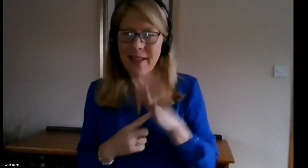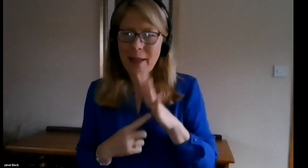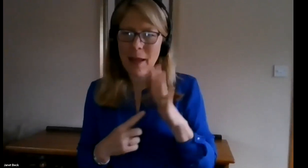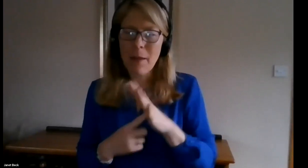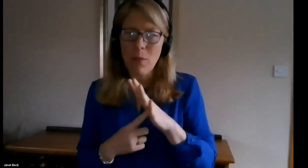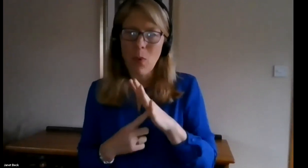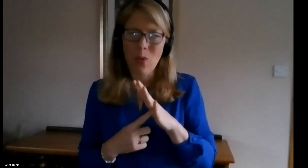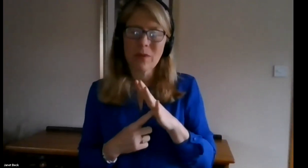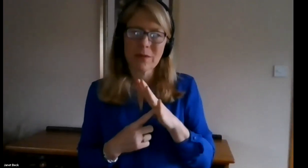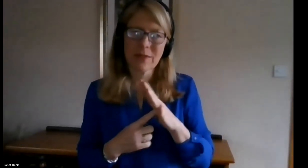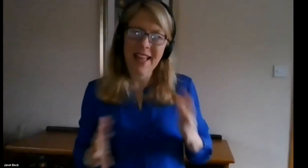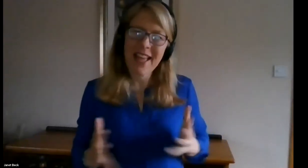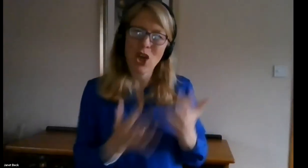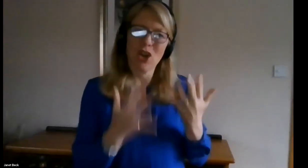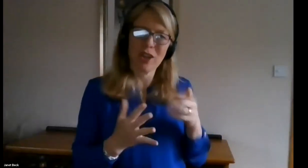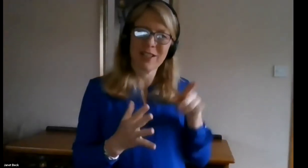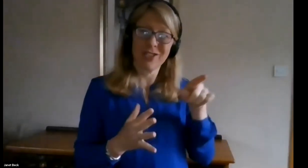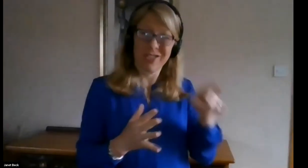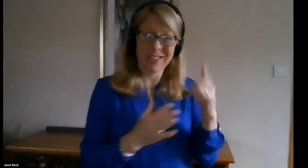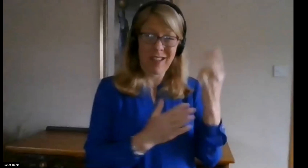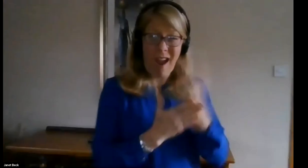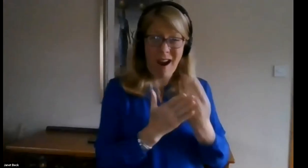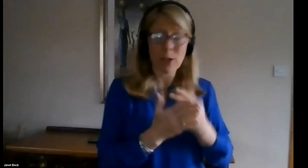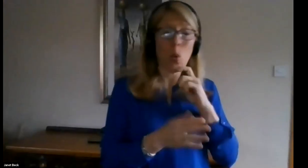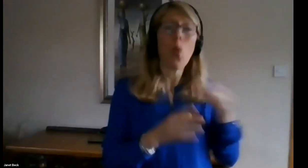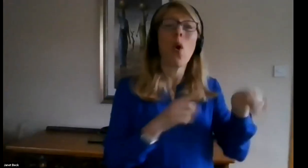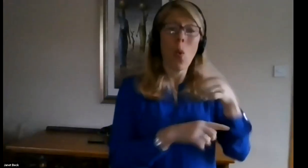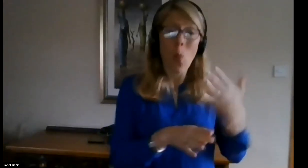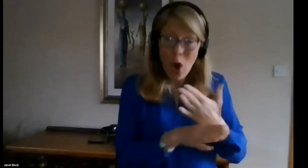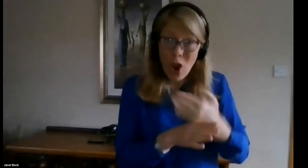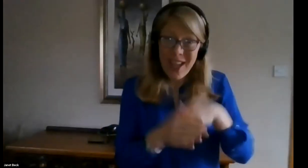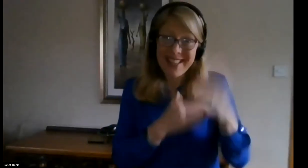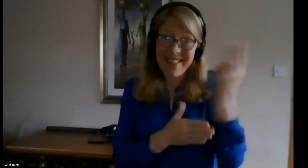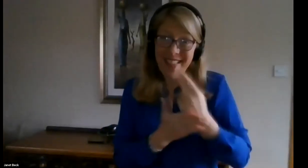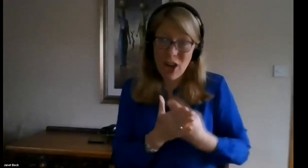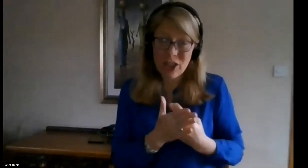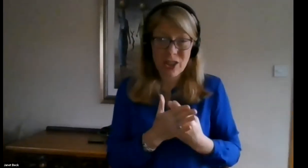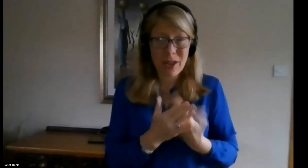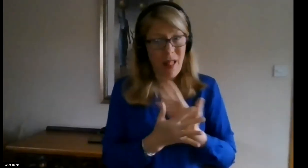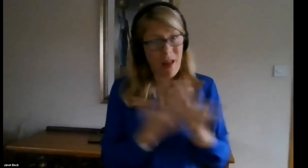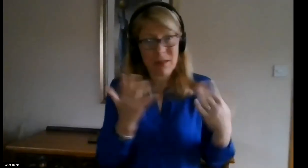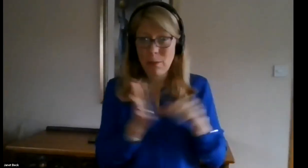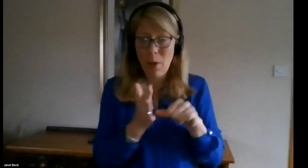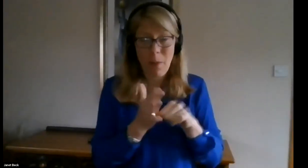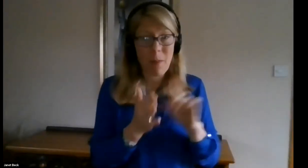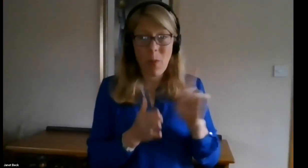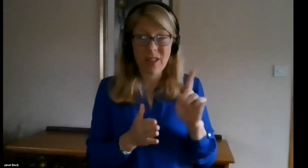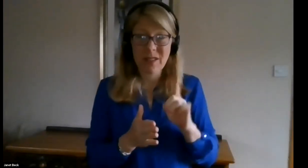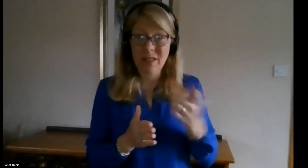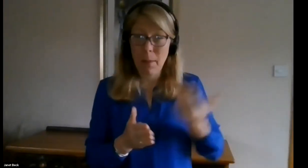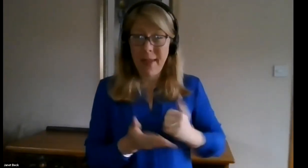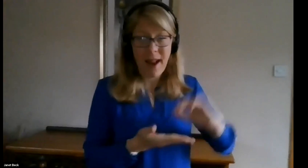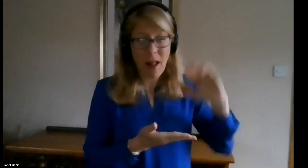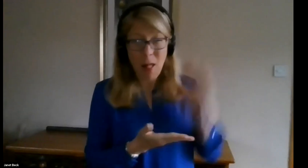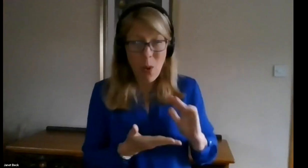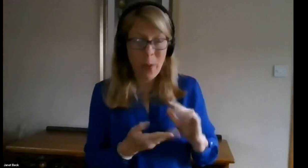recognize that many of the problems that are contained within the industry around low pay, low levels of representation of various kinds of minorities and